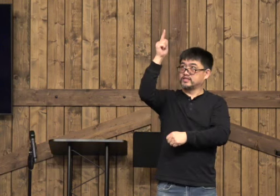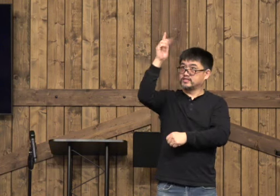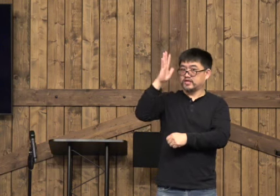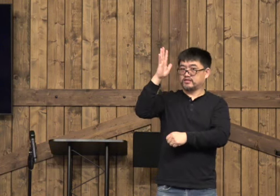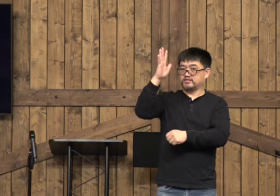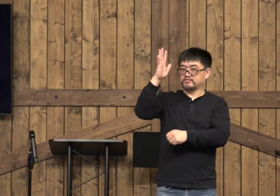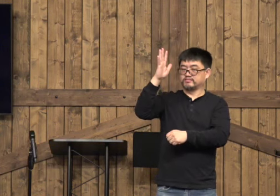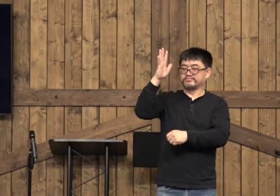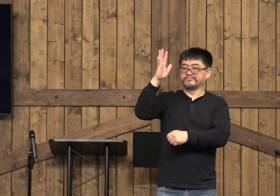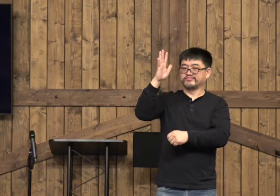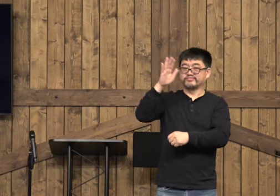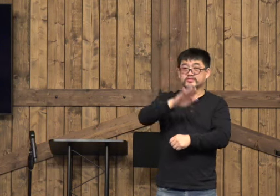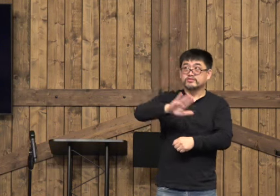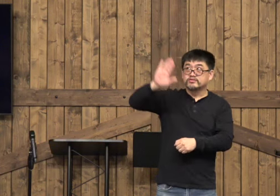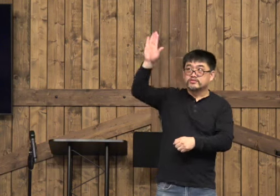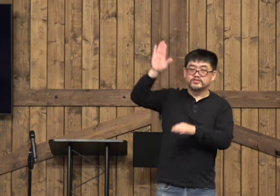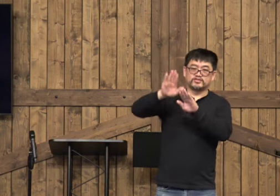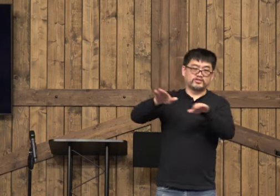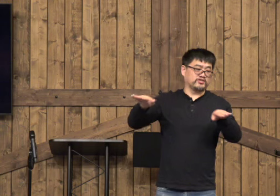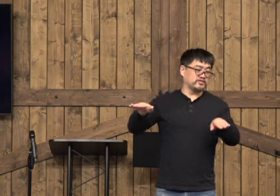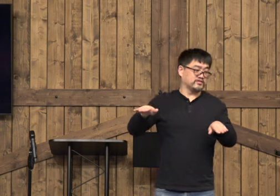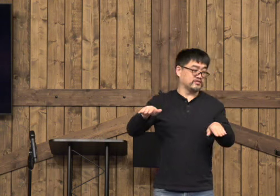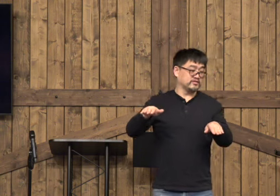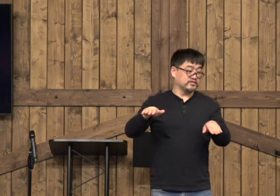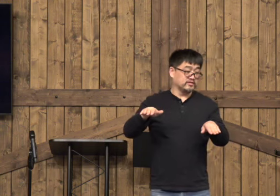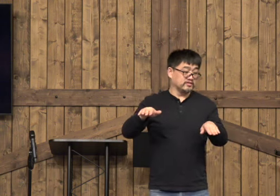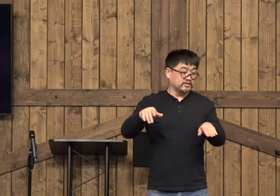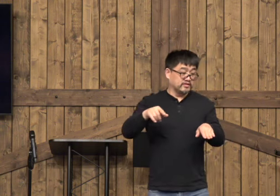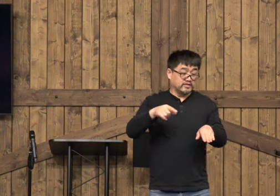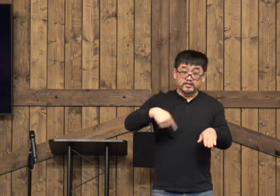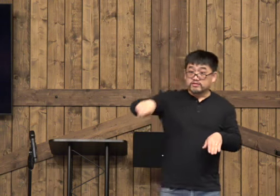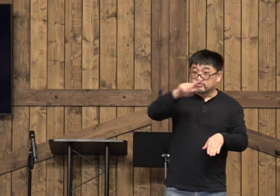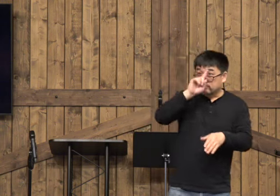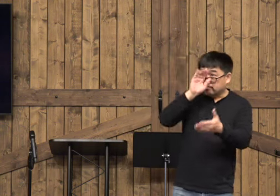believe in the Trinity they will become His children